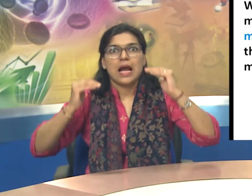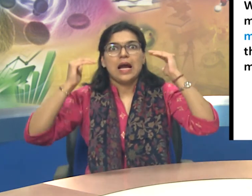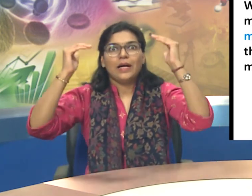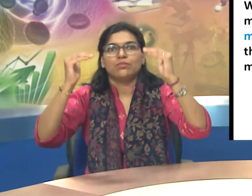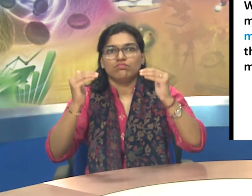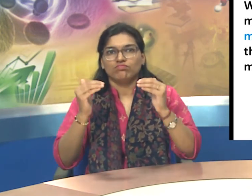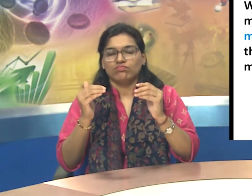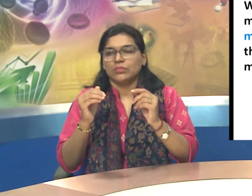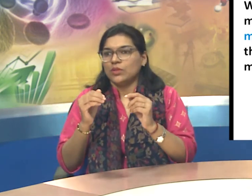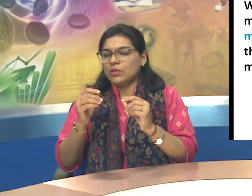When the assumptions